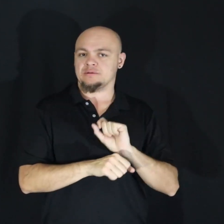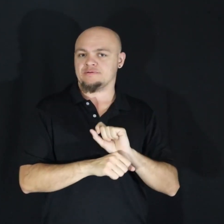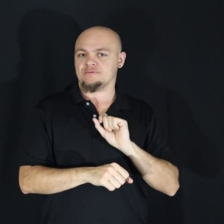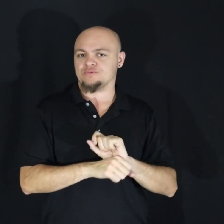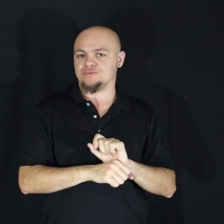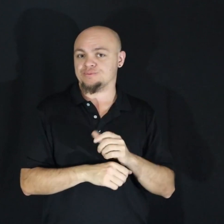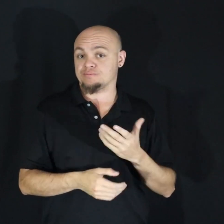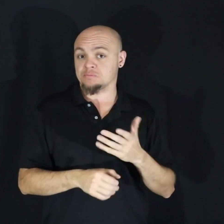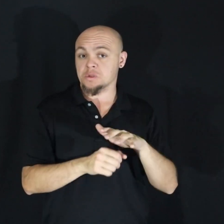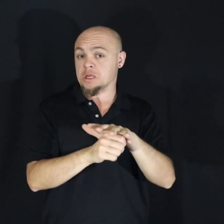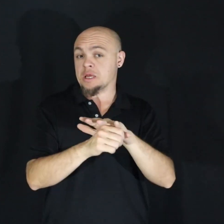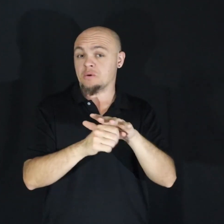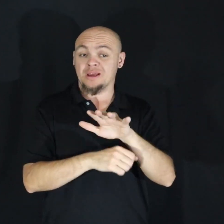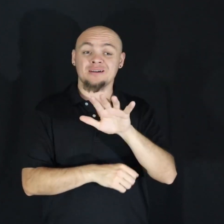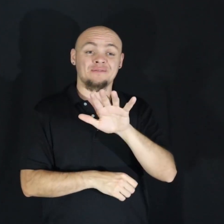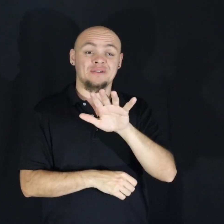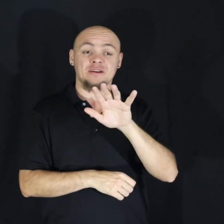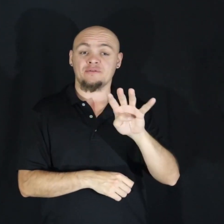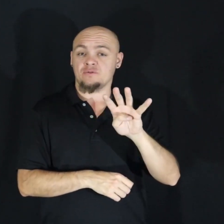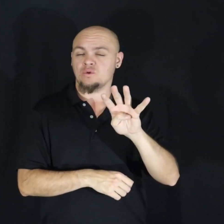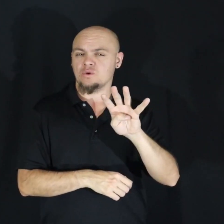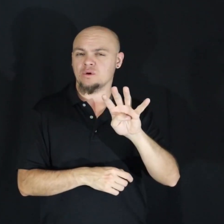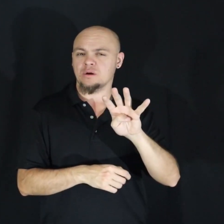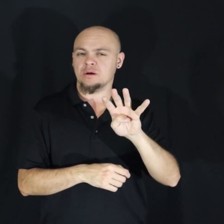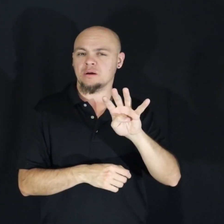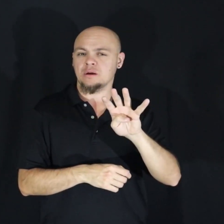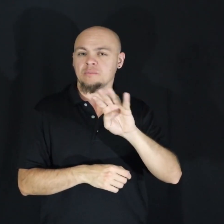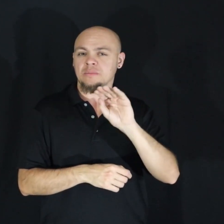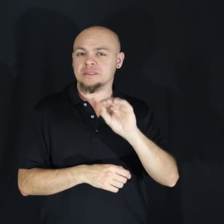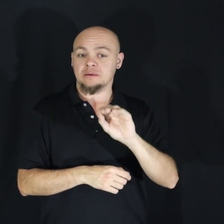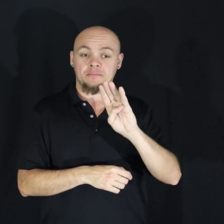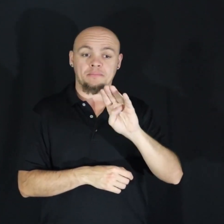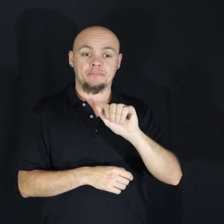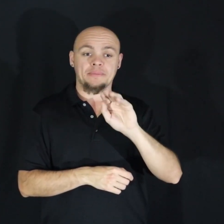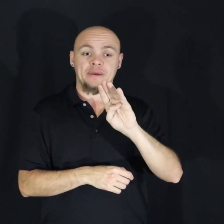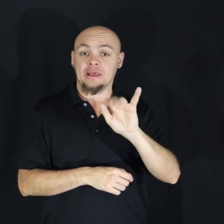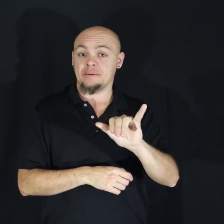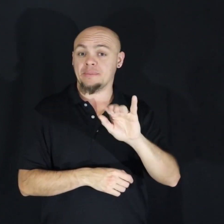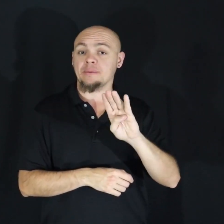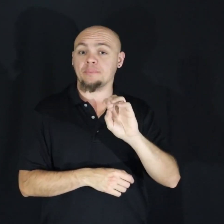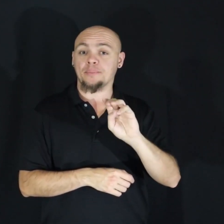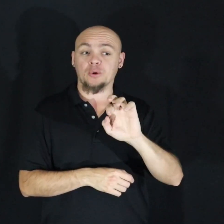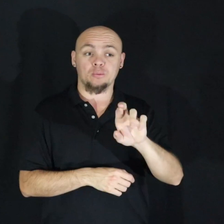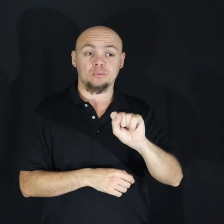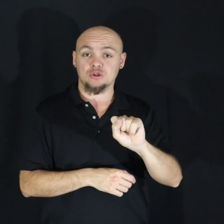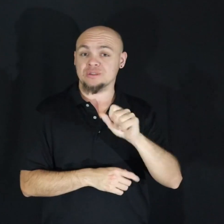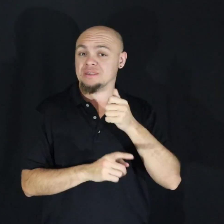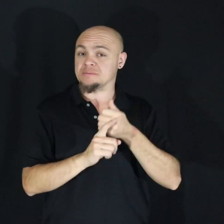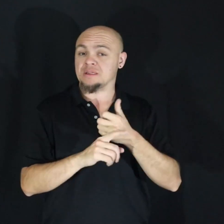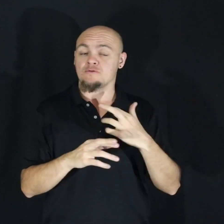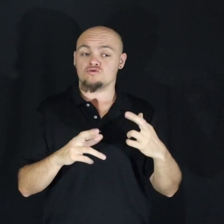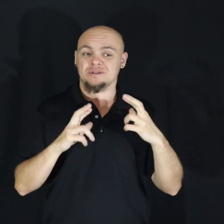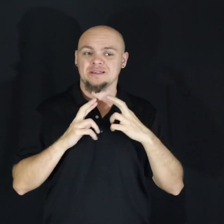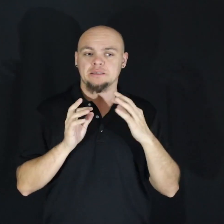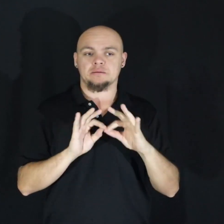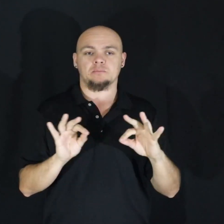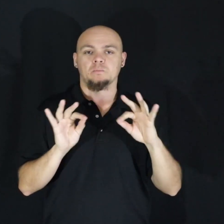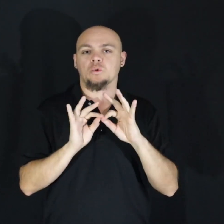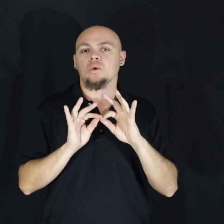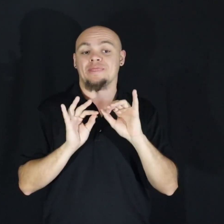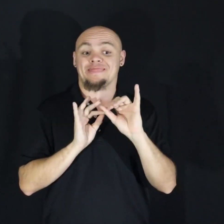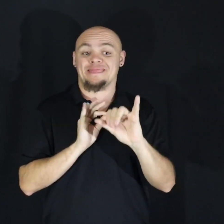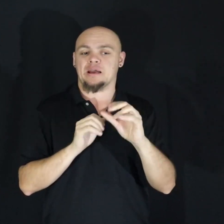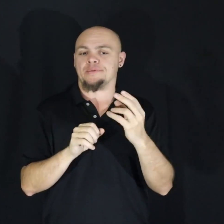in which 54% of baby boomers are retiring in an industry, it's more important now than ever to use